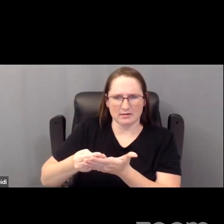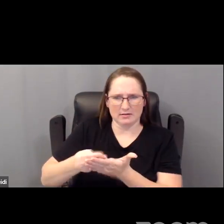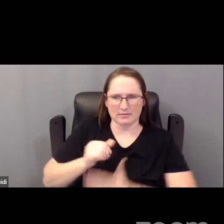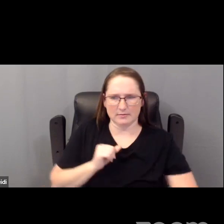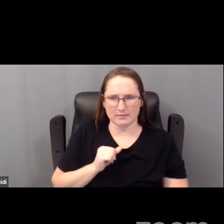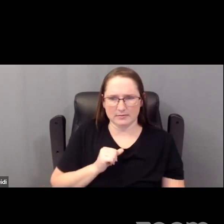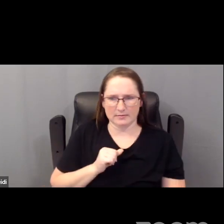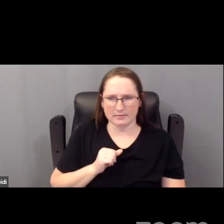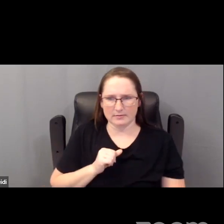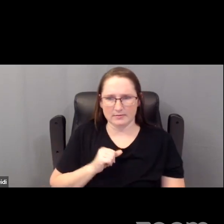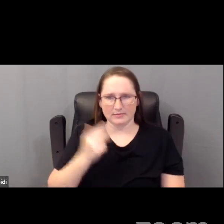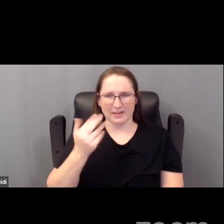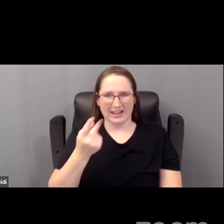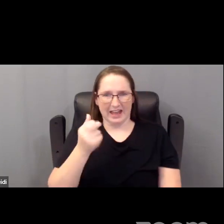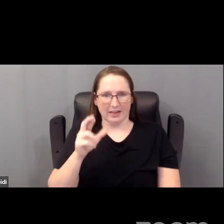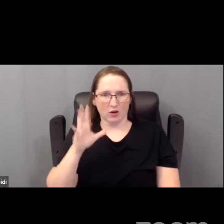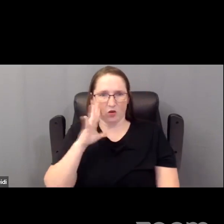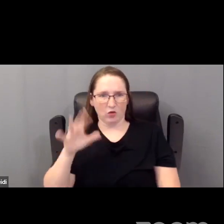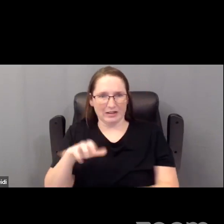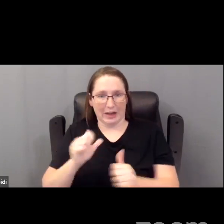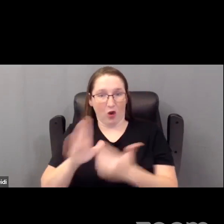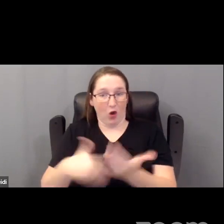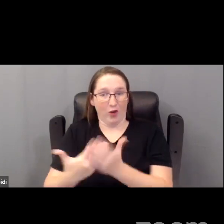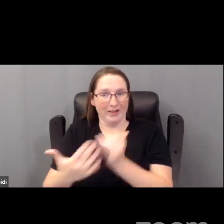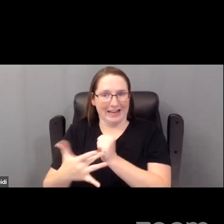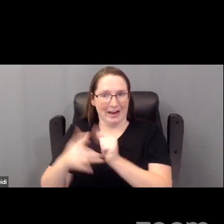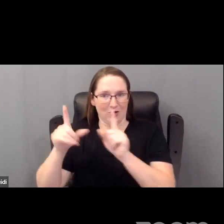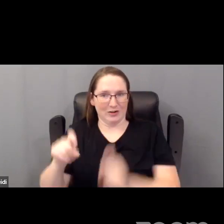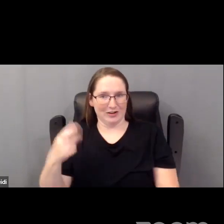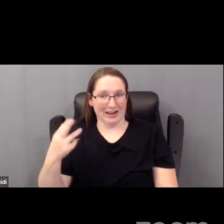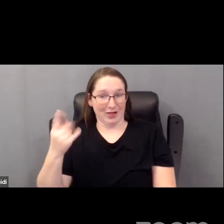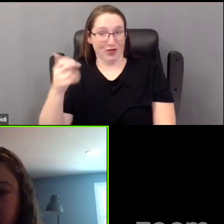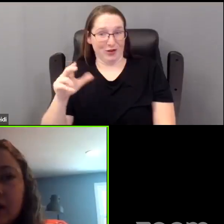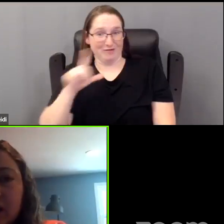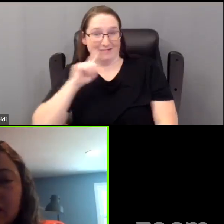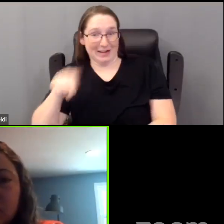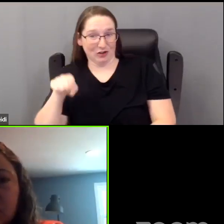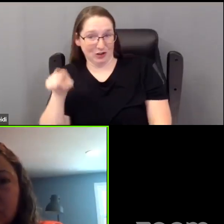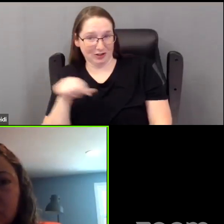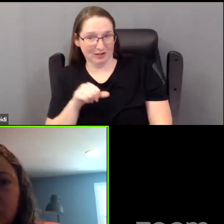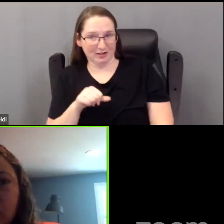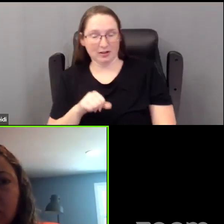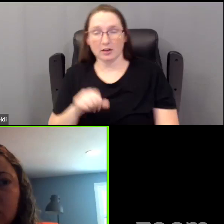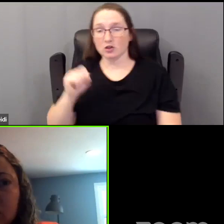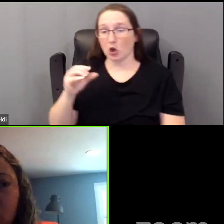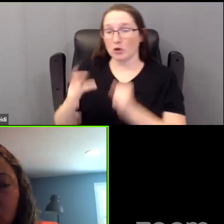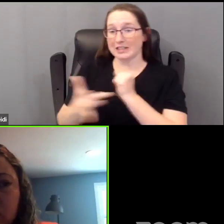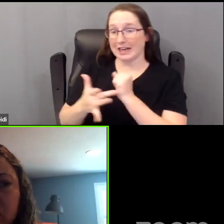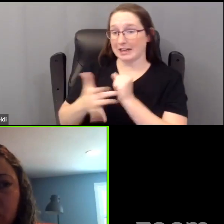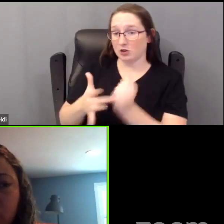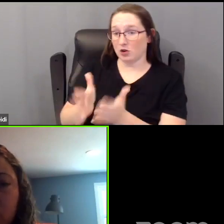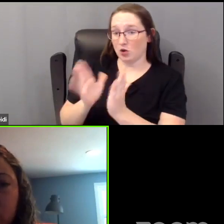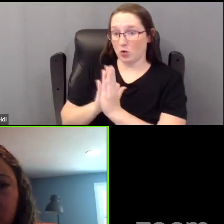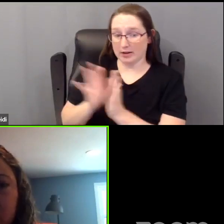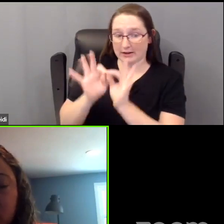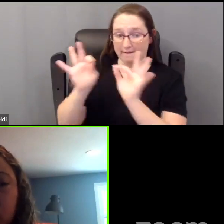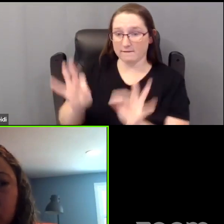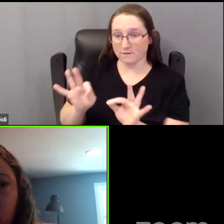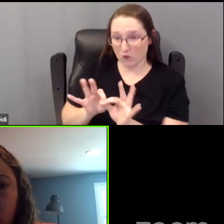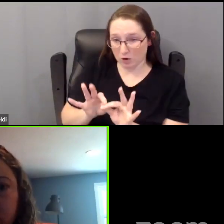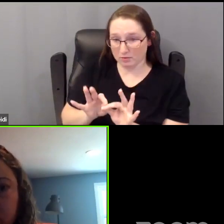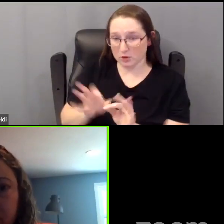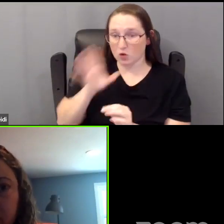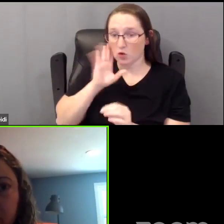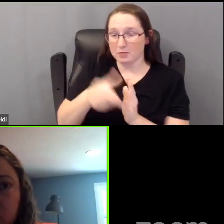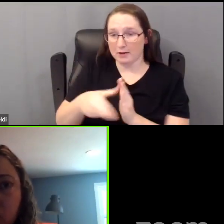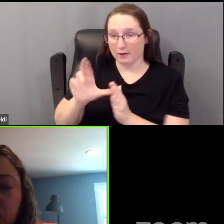Okay, so Heather's going to take all the tech questions. So the technology request forms will be